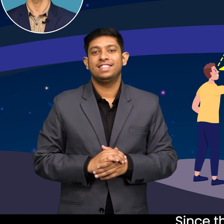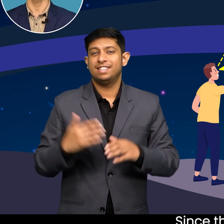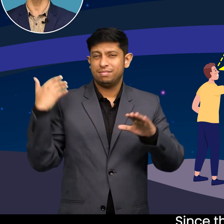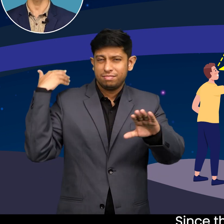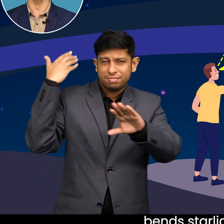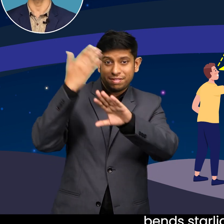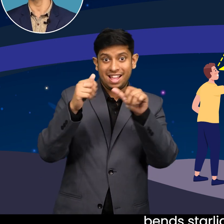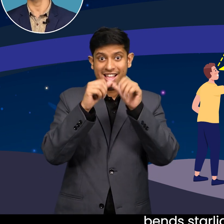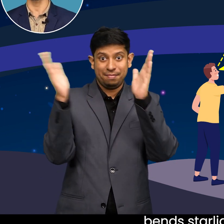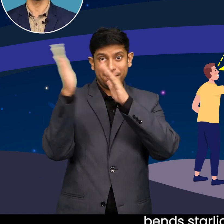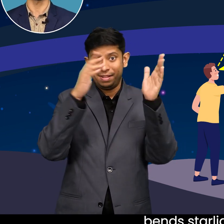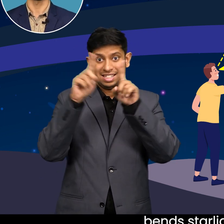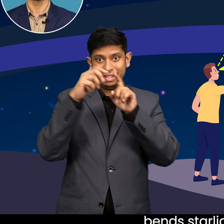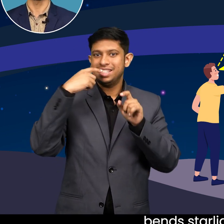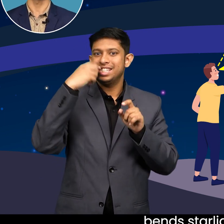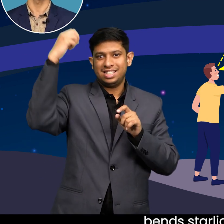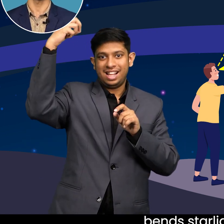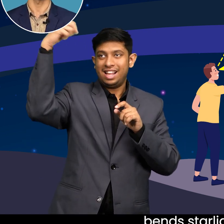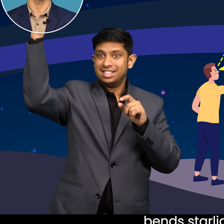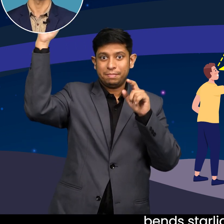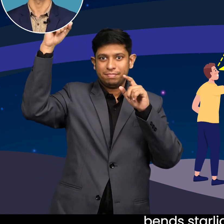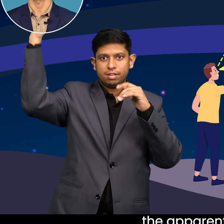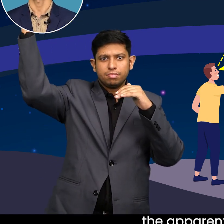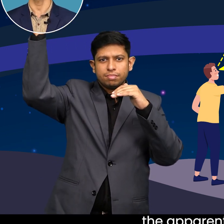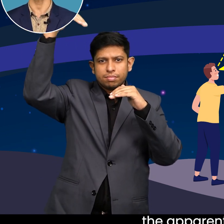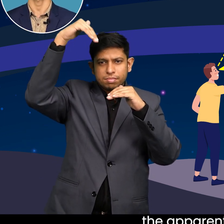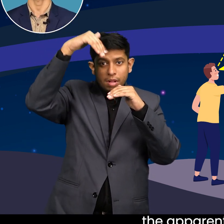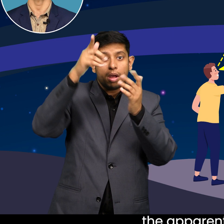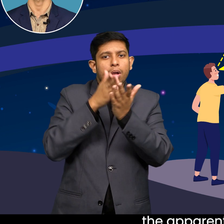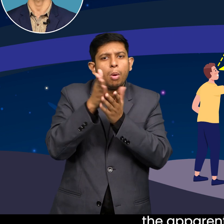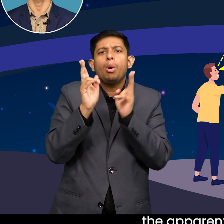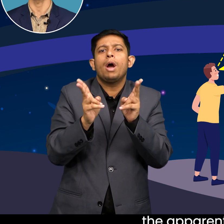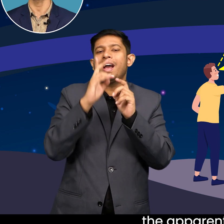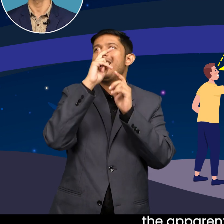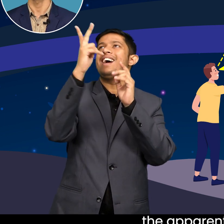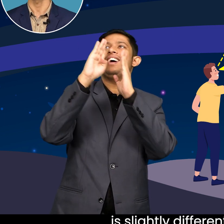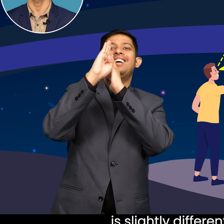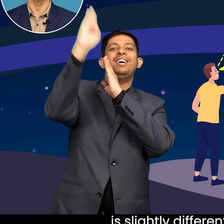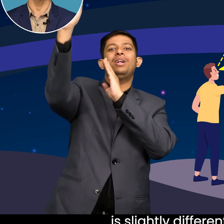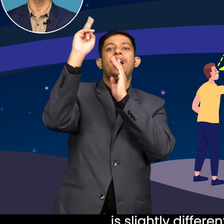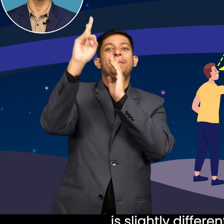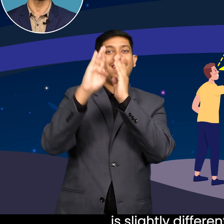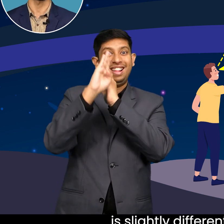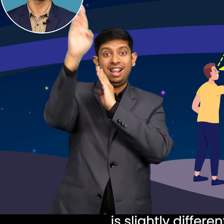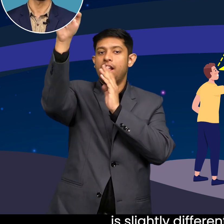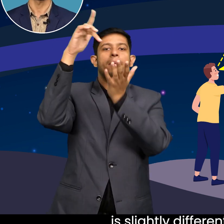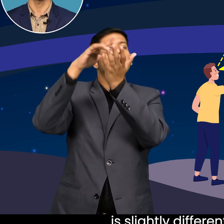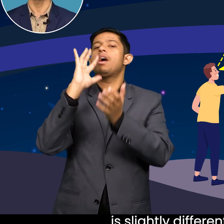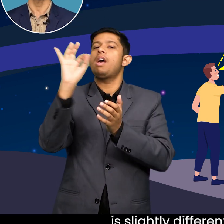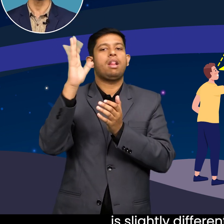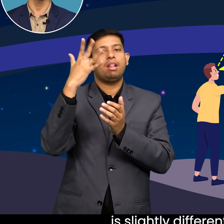Since the atmosphere bends starlight towards normal, the apparent position of the star is slightly different